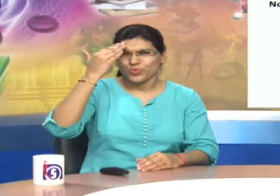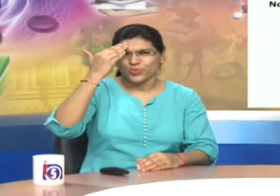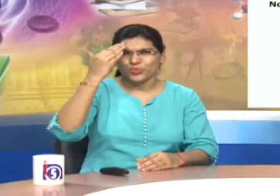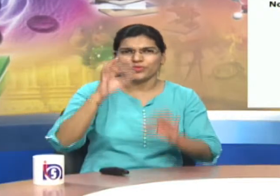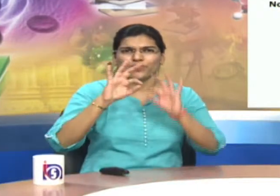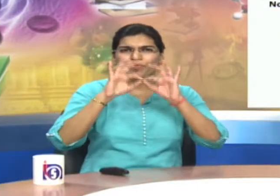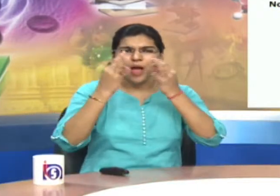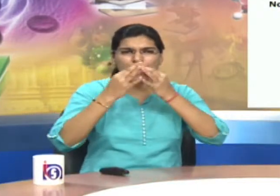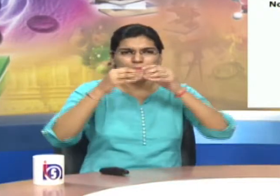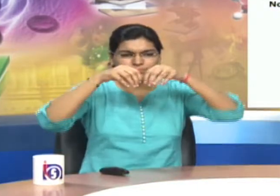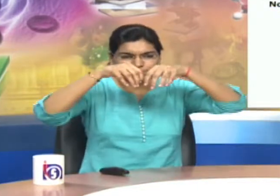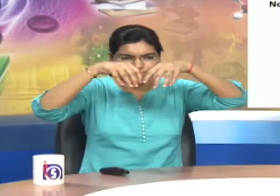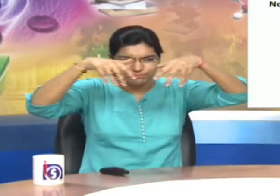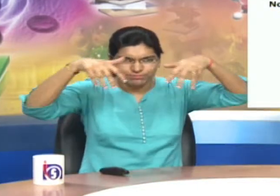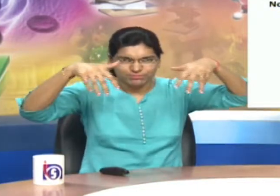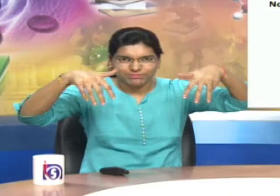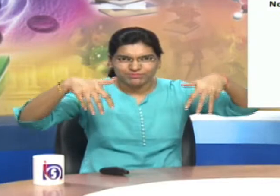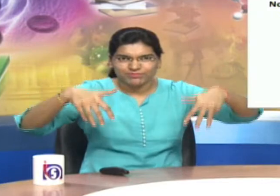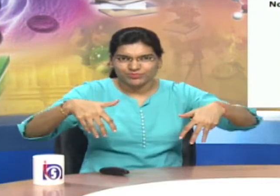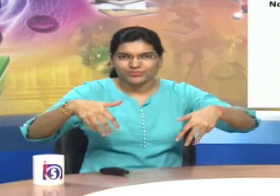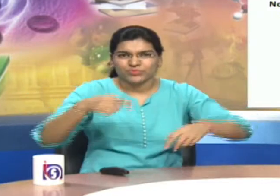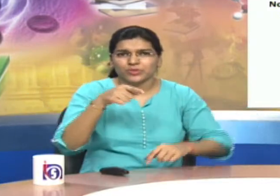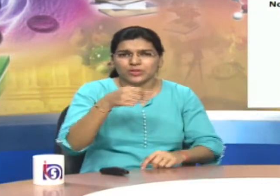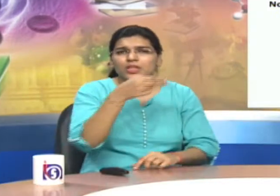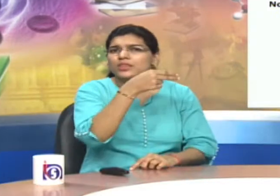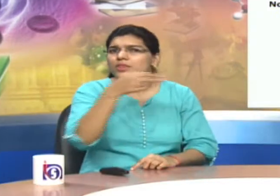you all know that in family we have the